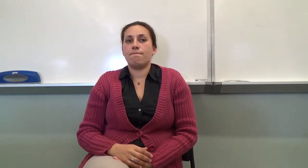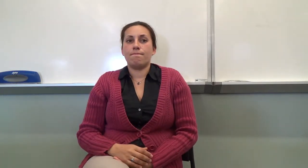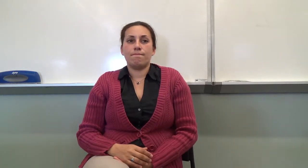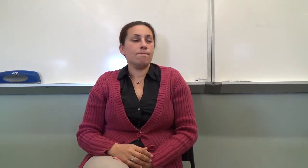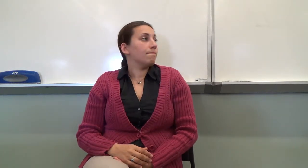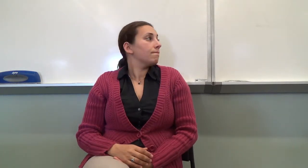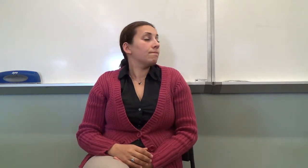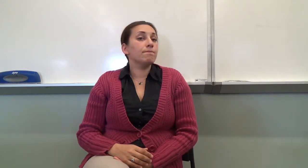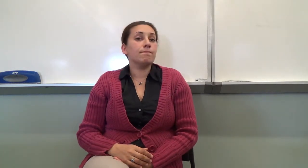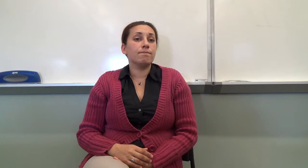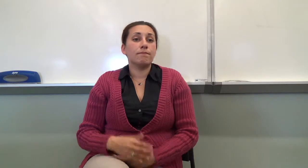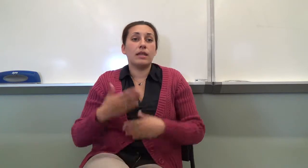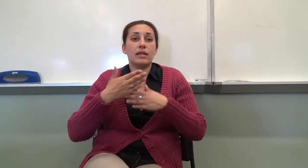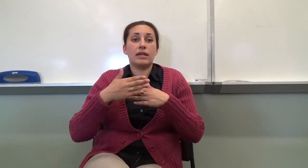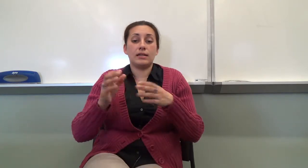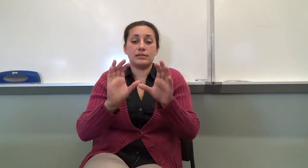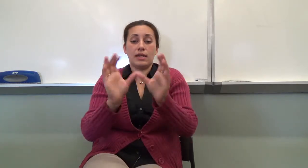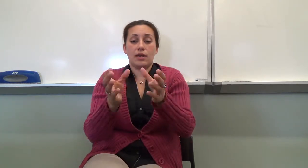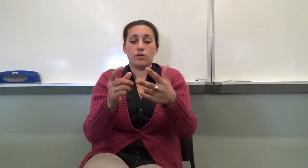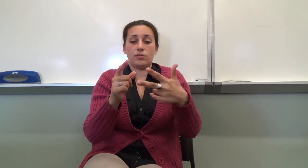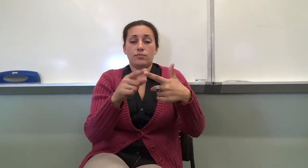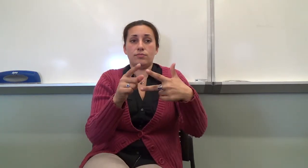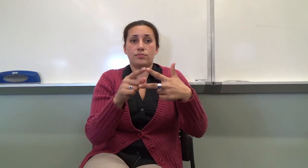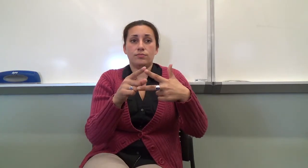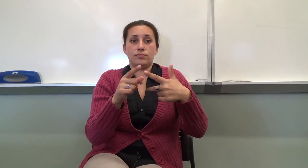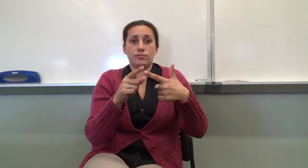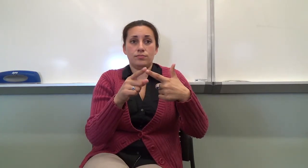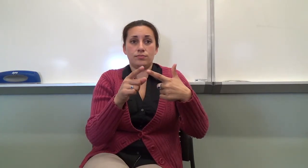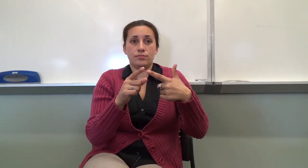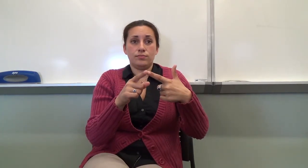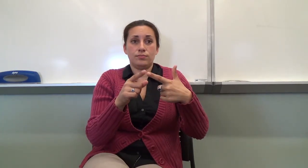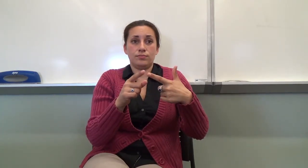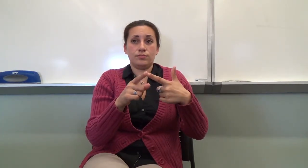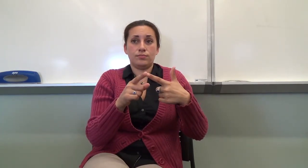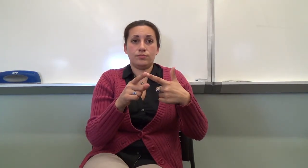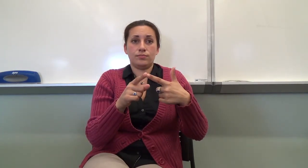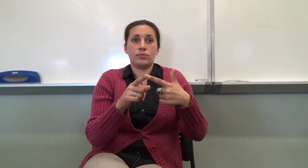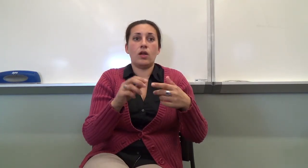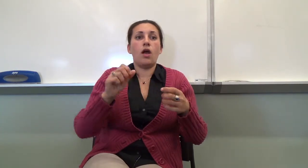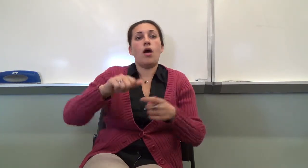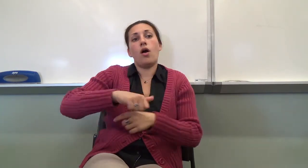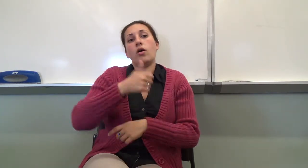Okay, the next category is going to be alternate exterior angles.